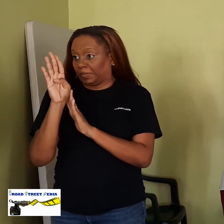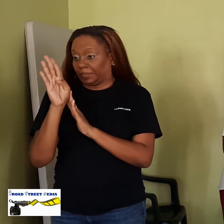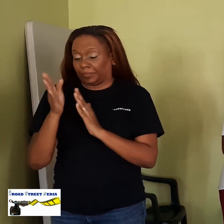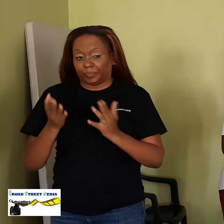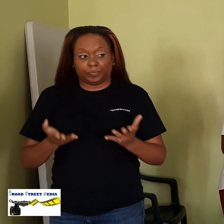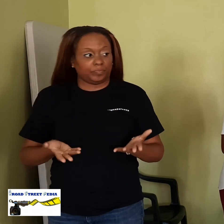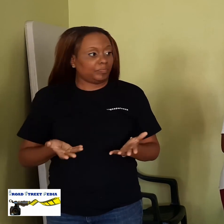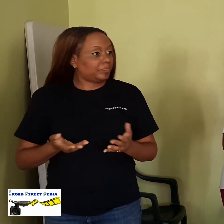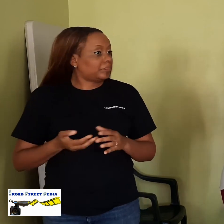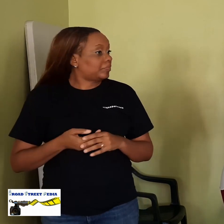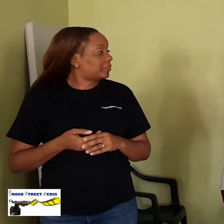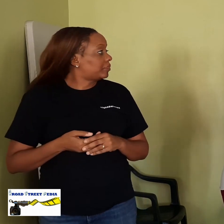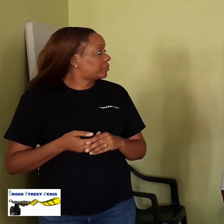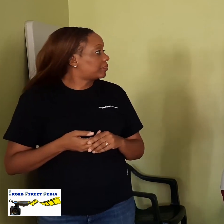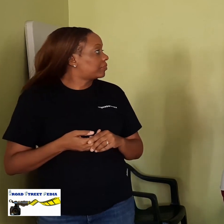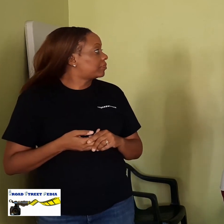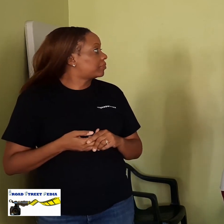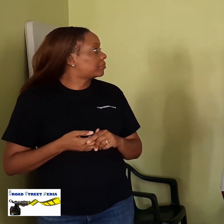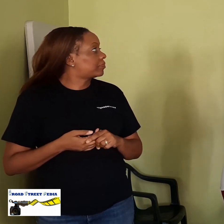submerge your